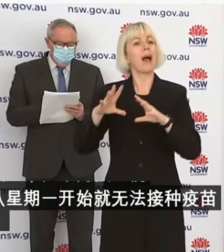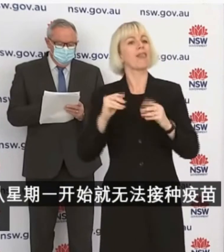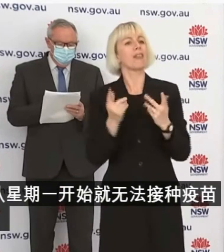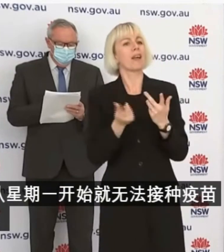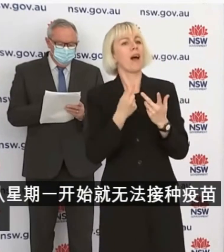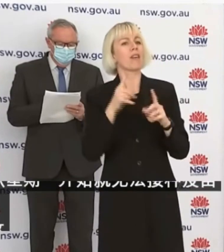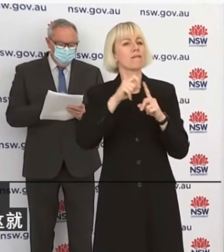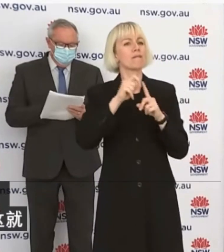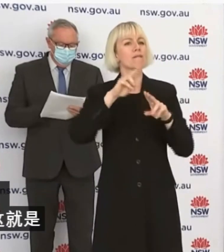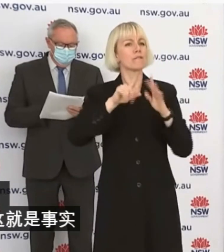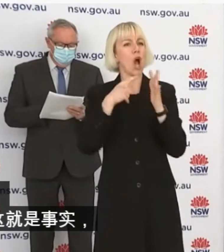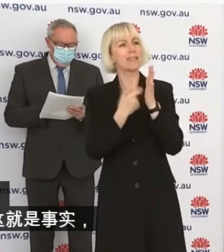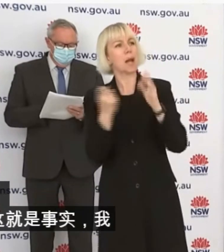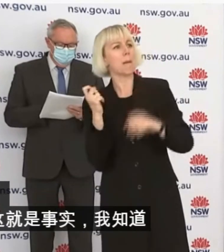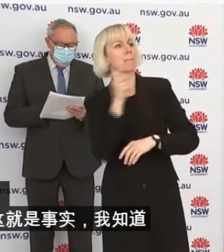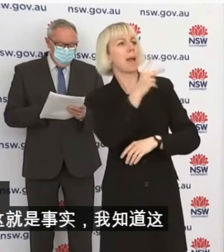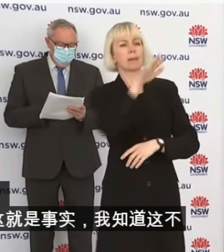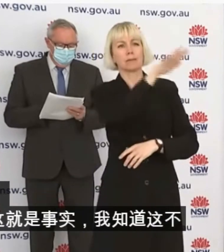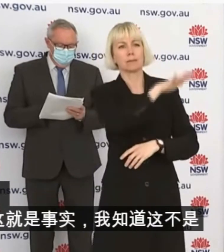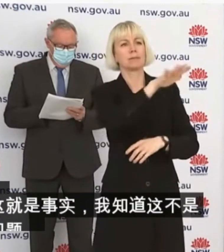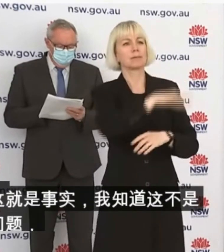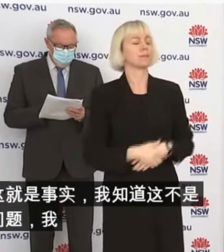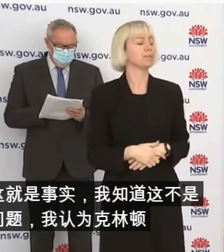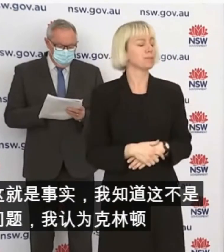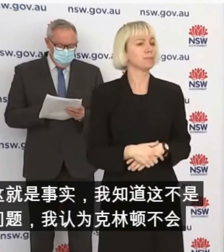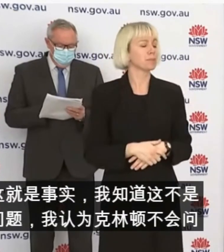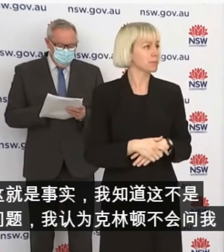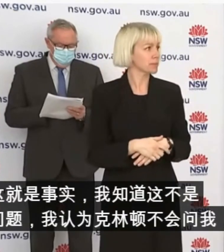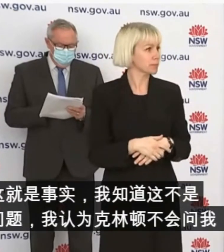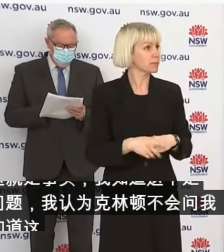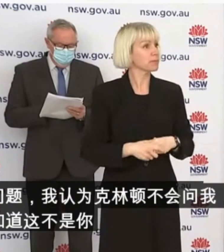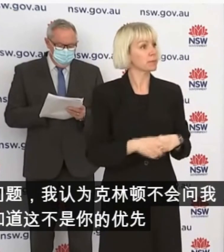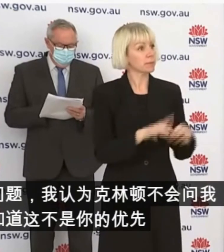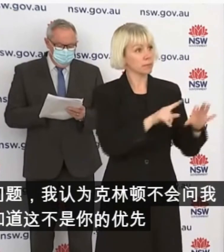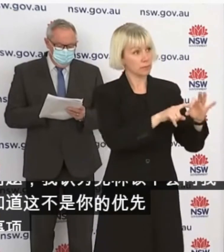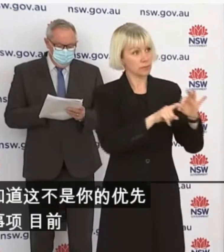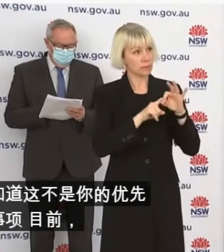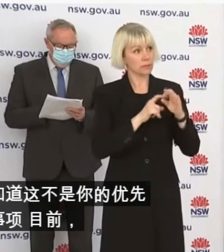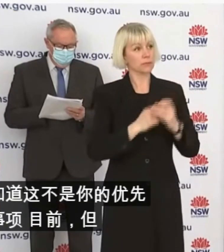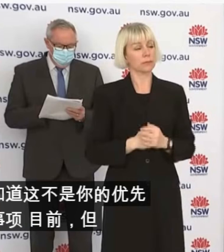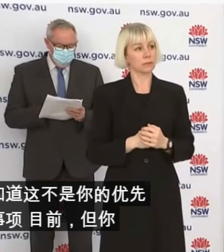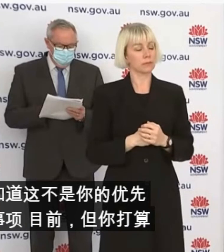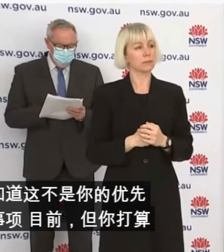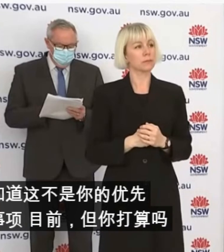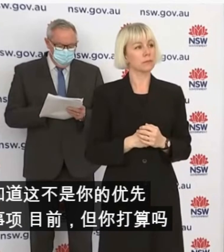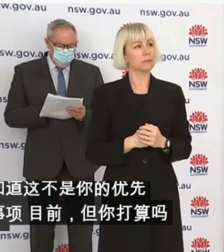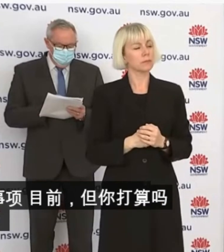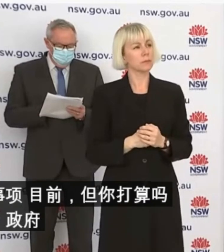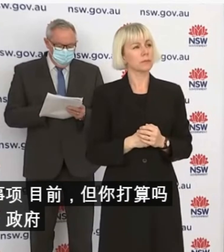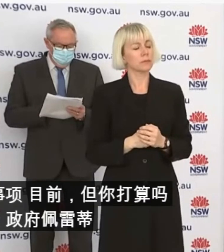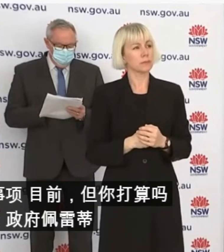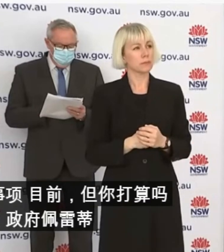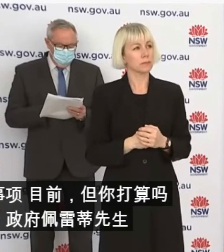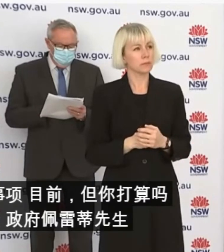Monday, and that is the truth. Premier, I know it's not a priority. I don't think Clinton's asked me. I know it's not a priority for you at the moment, but are you going to,